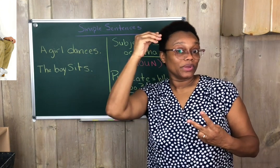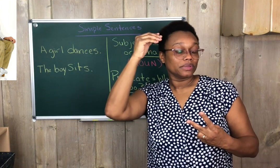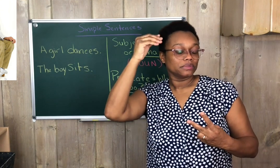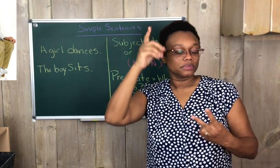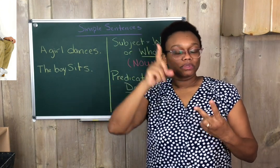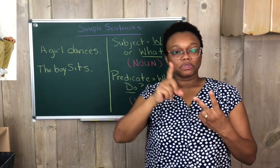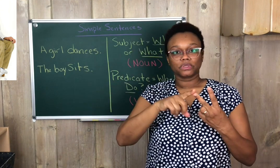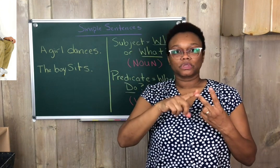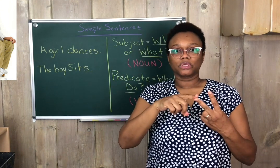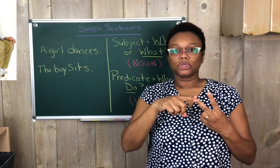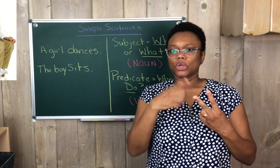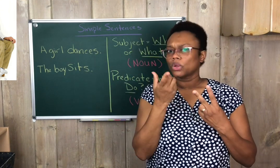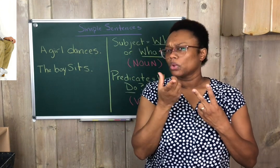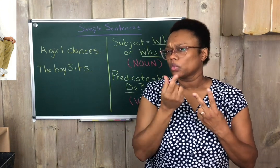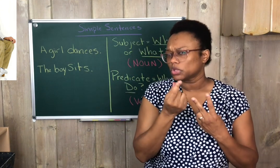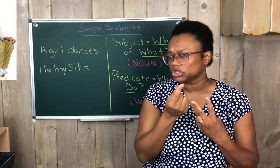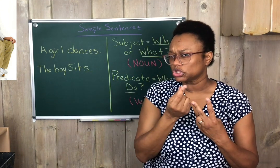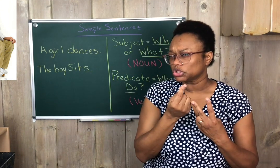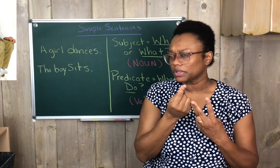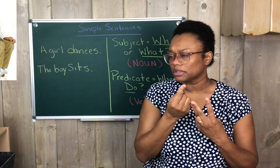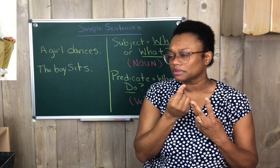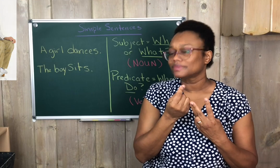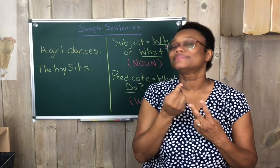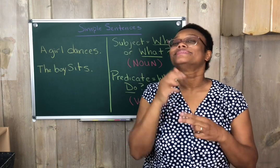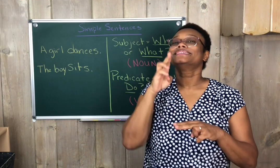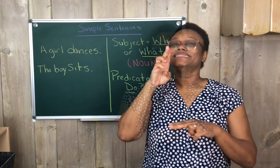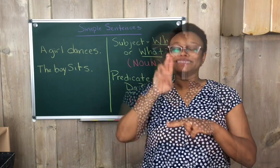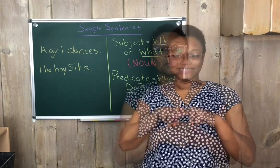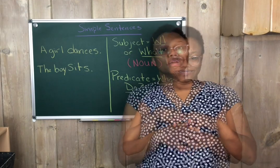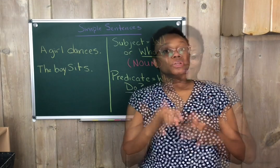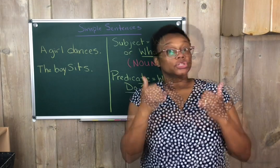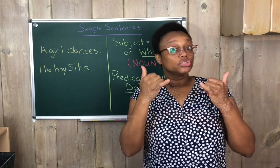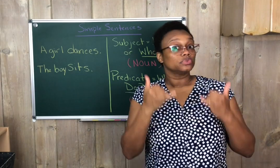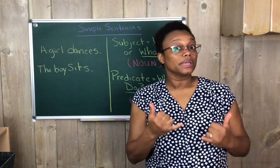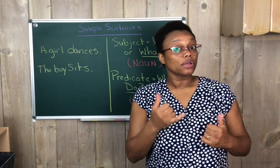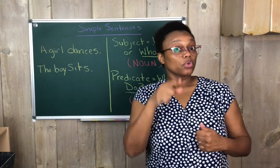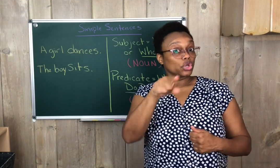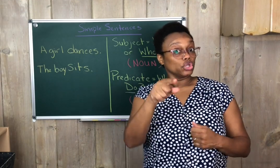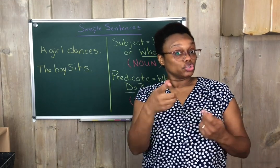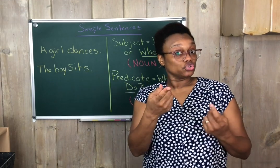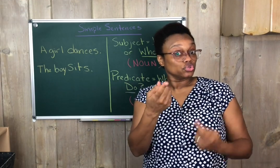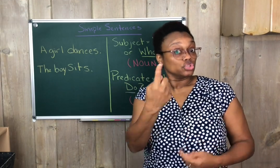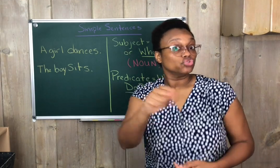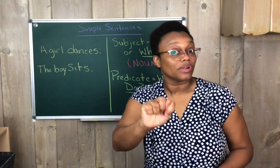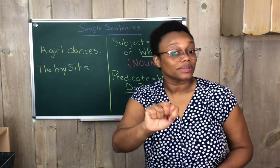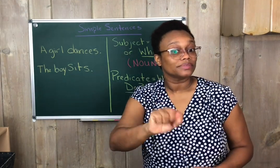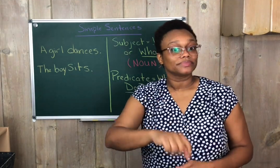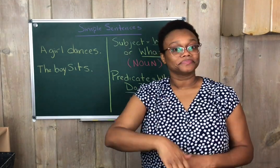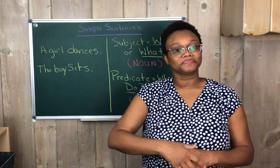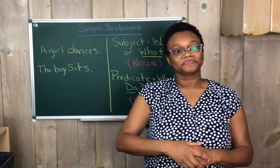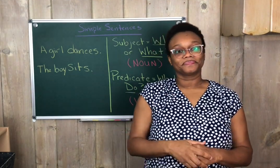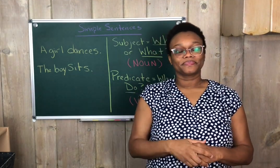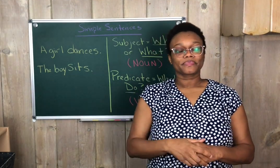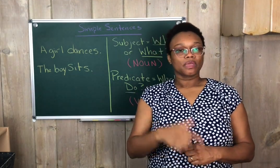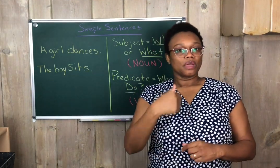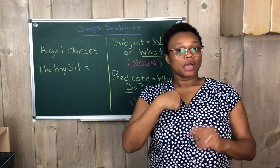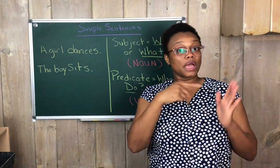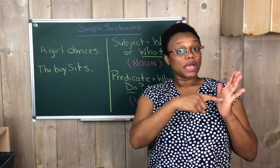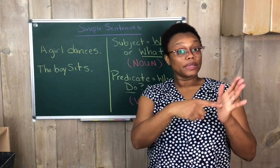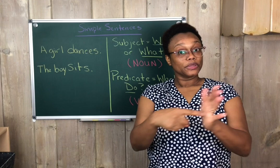boy, and the predicate, what is he doing? Sitting. So now I want you to try.